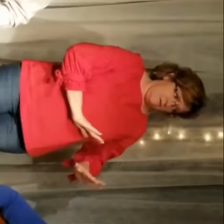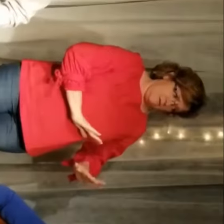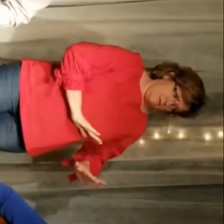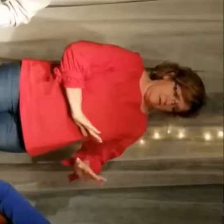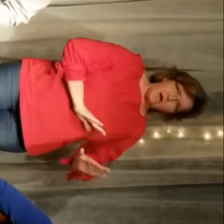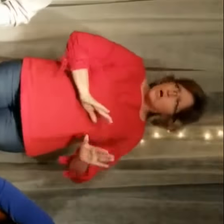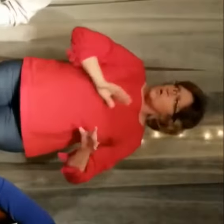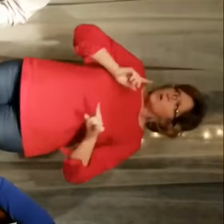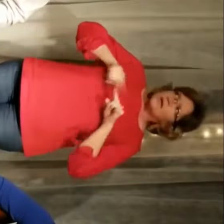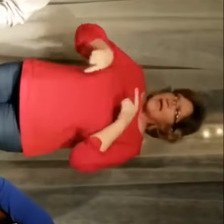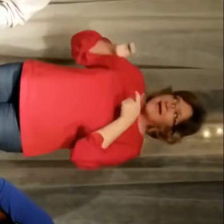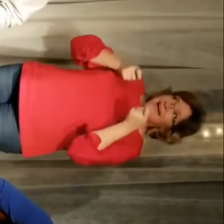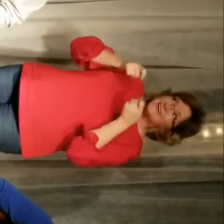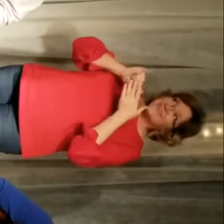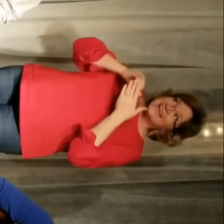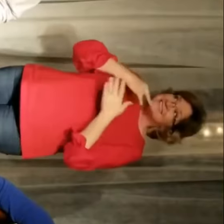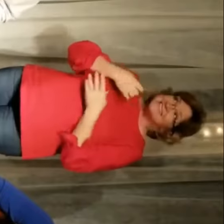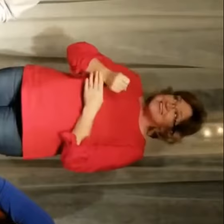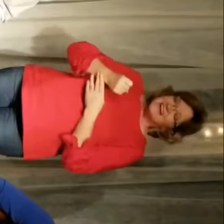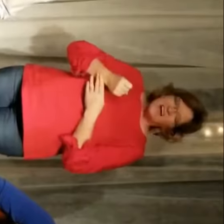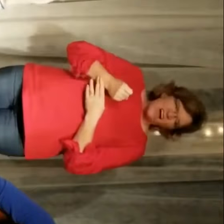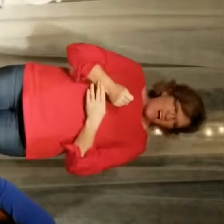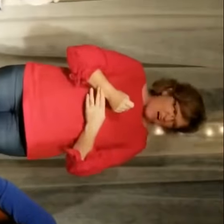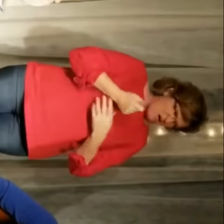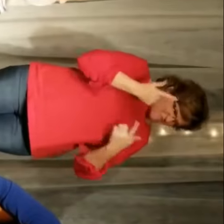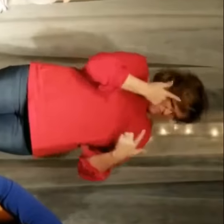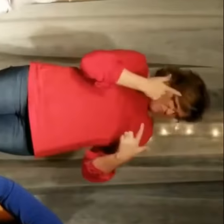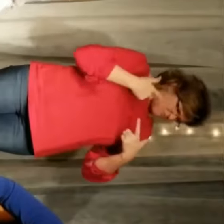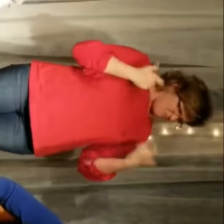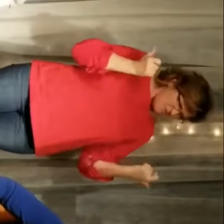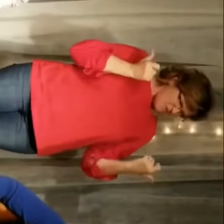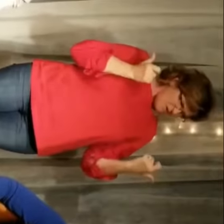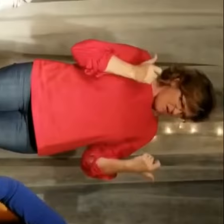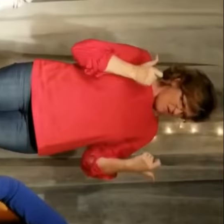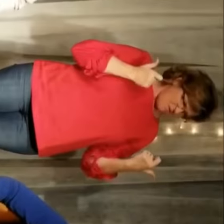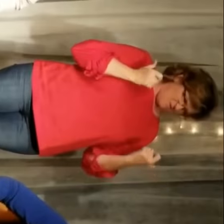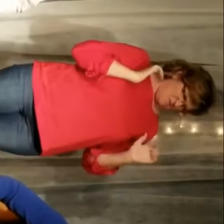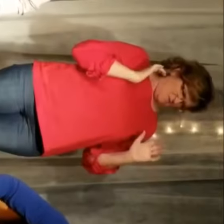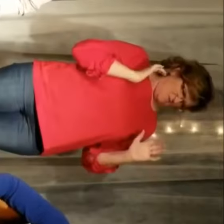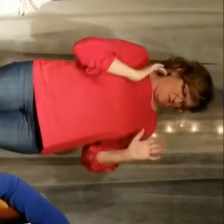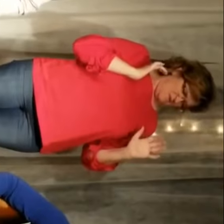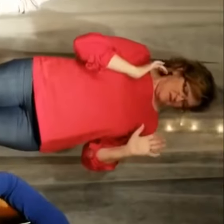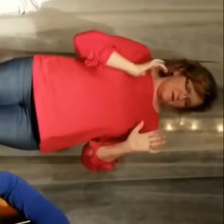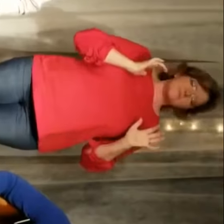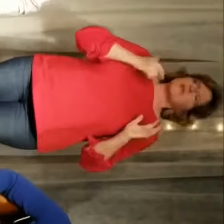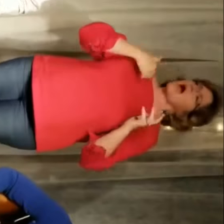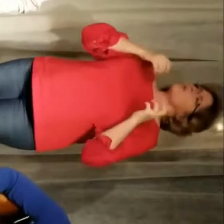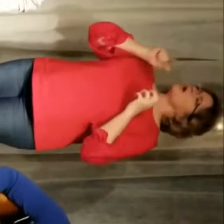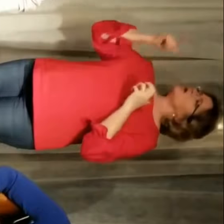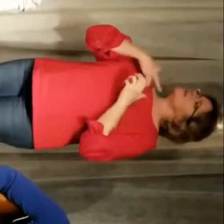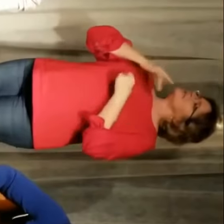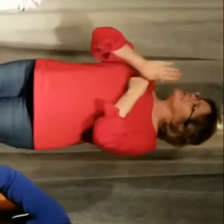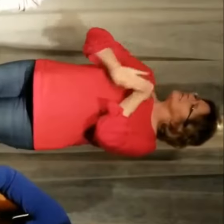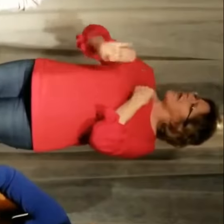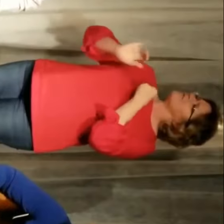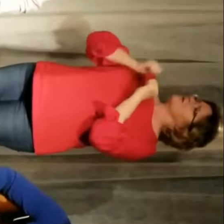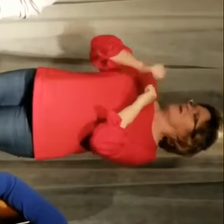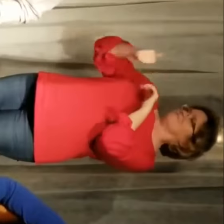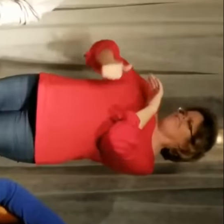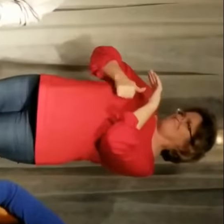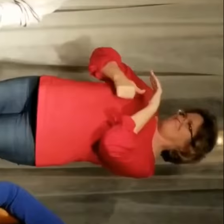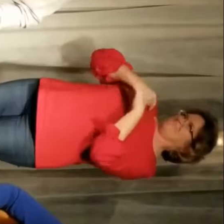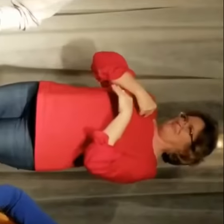couldn't handle the edge? The aggression, the arrogance, take your pick. I just want her to feel safe with me, not